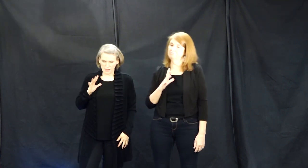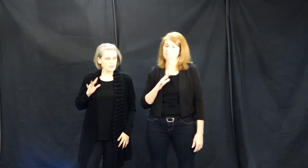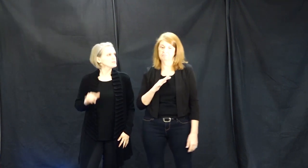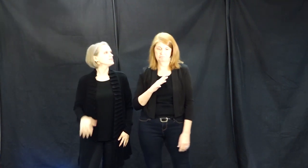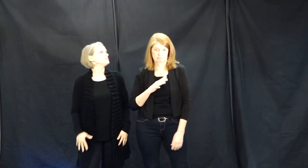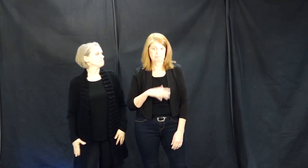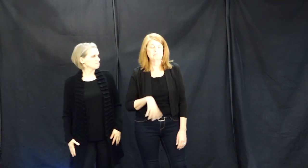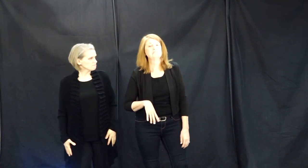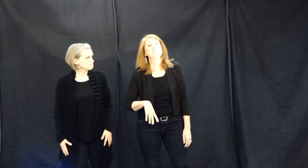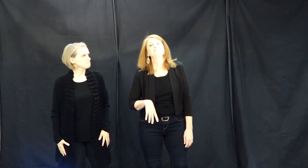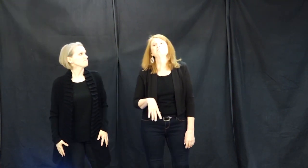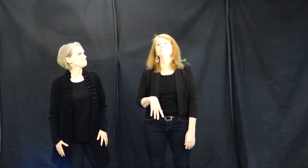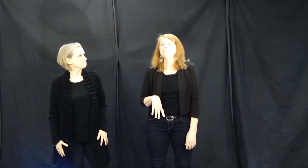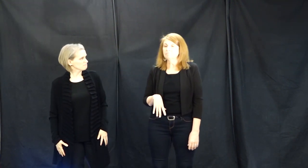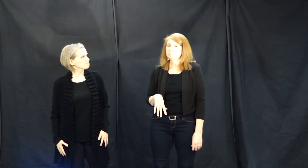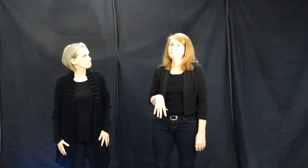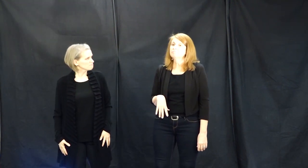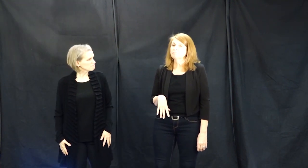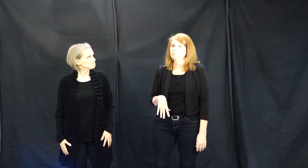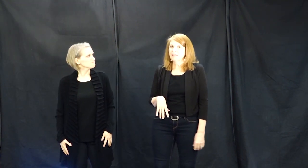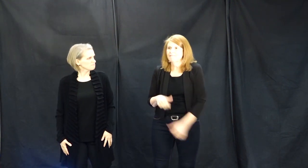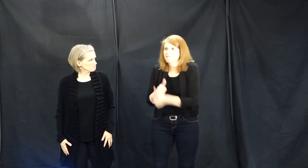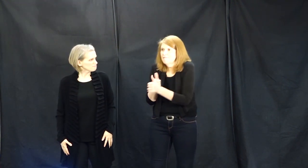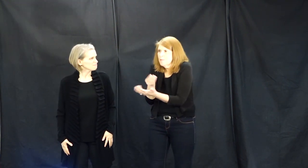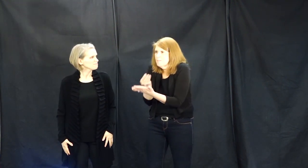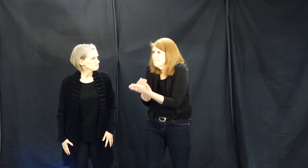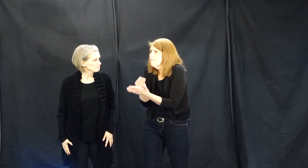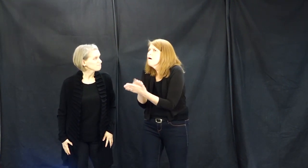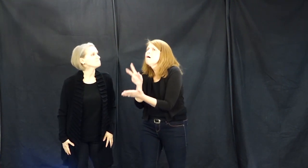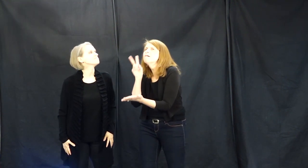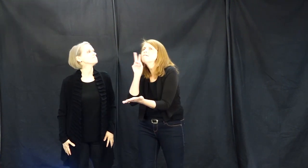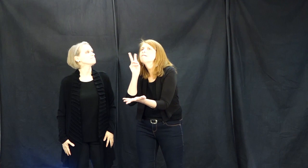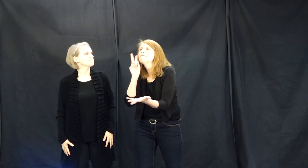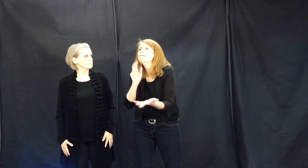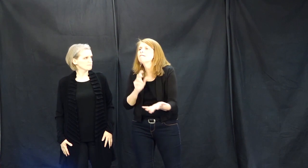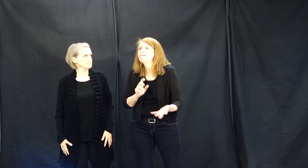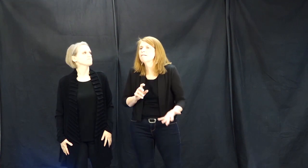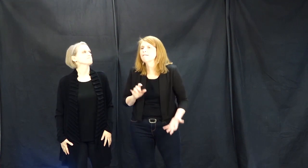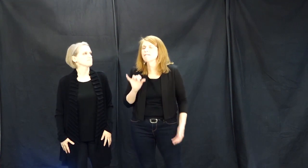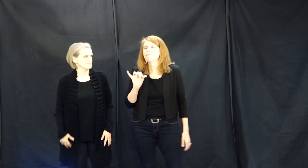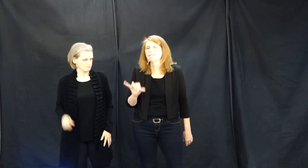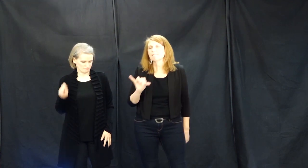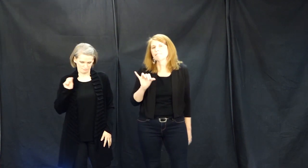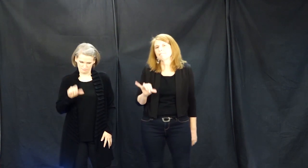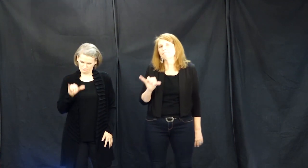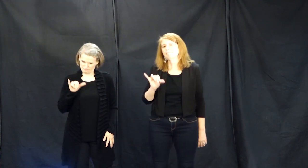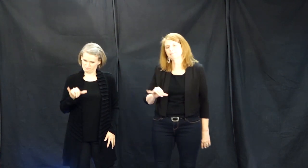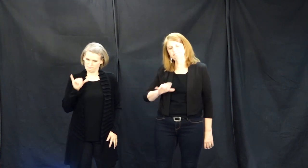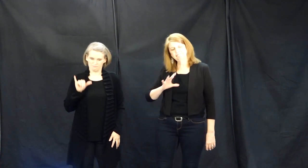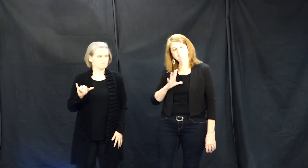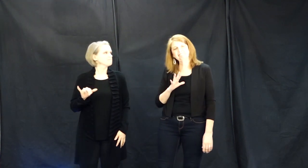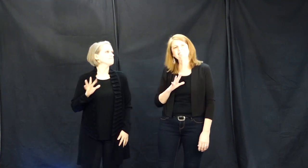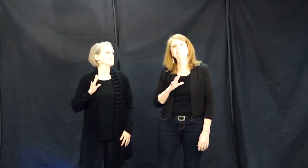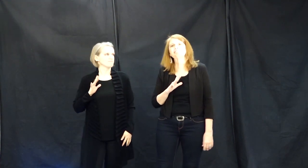nice. Follow the money and see where it goes. It must be nice, it must be